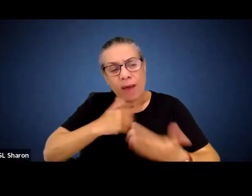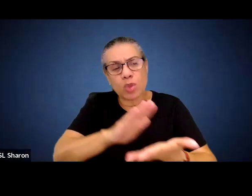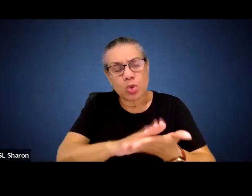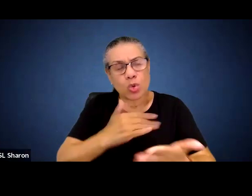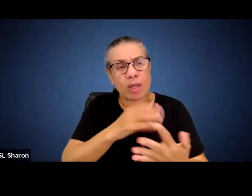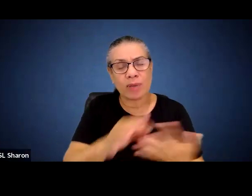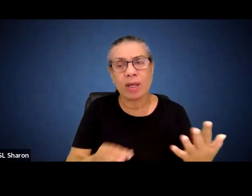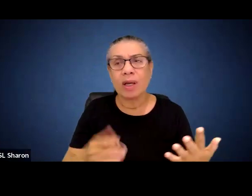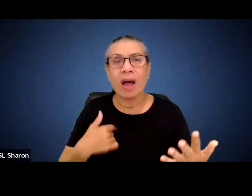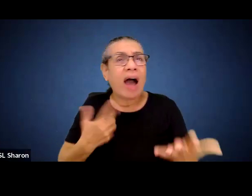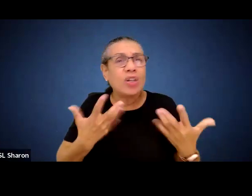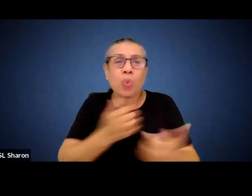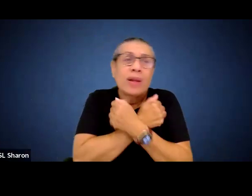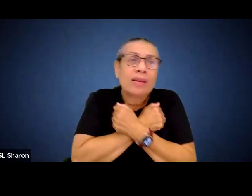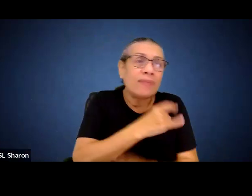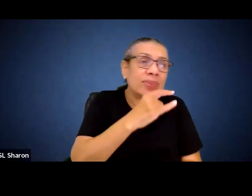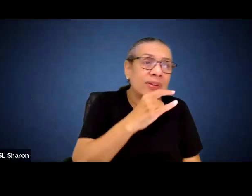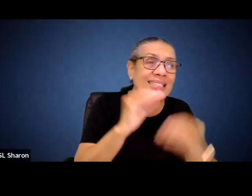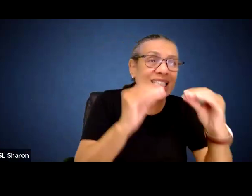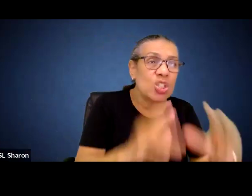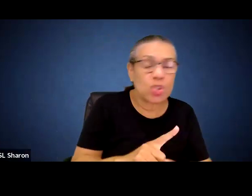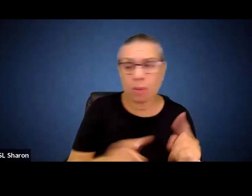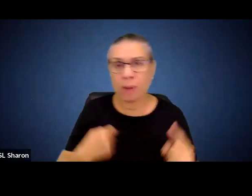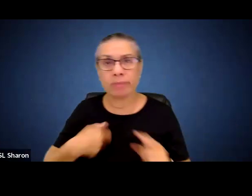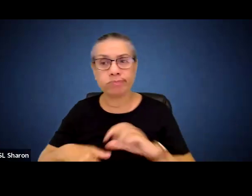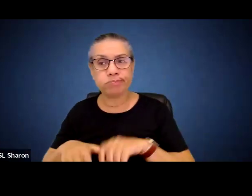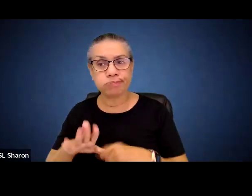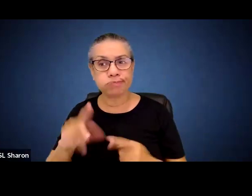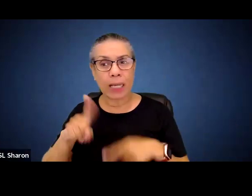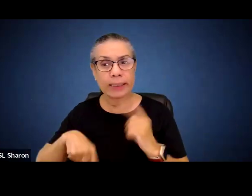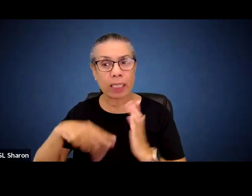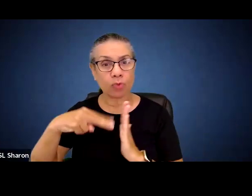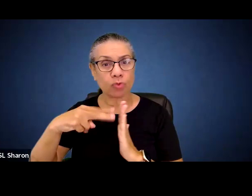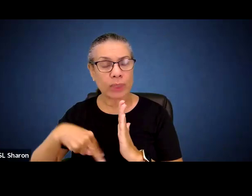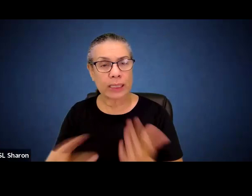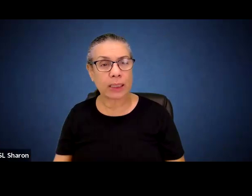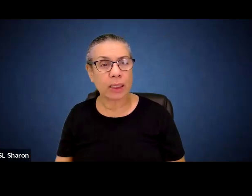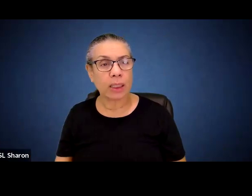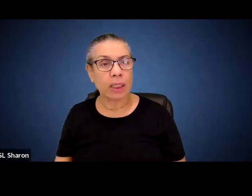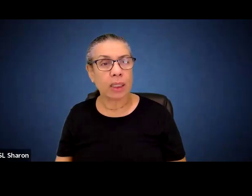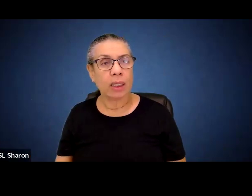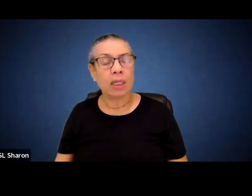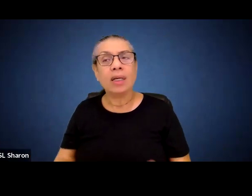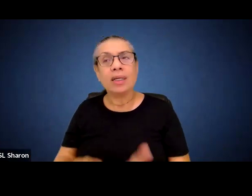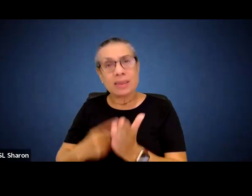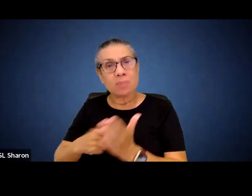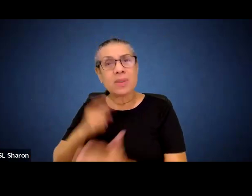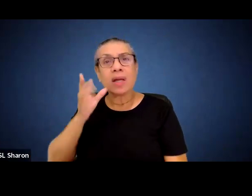love my teachers, but then find out 5 years later, I still can't read. You know, so, and I think sometimes our parents